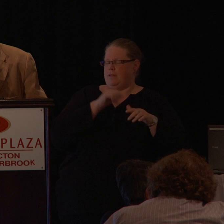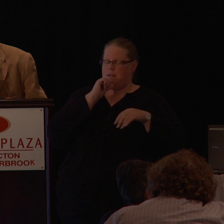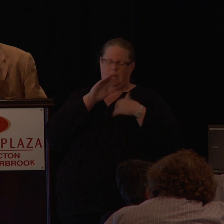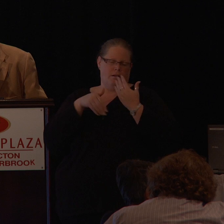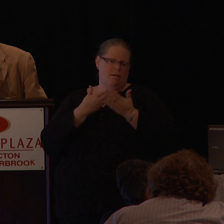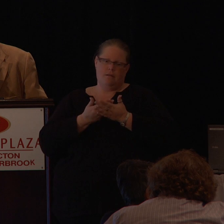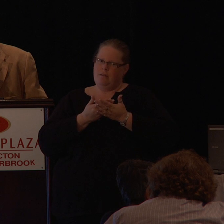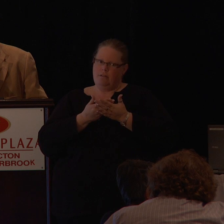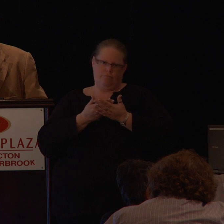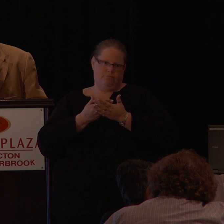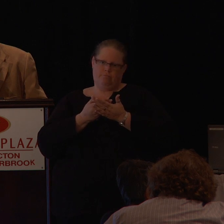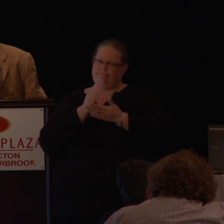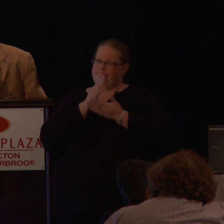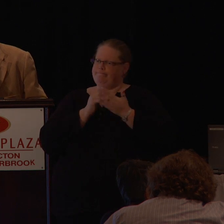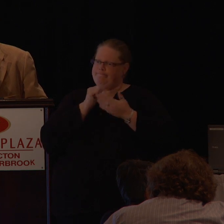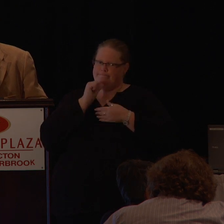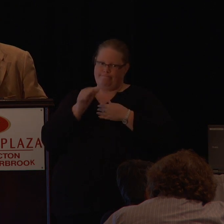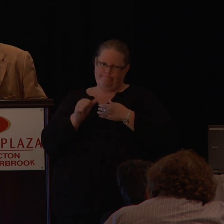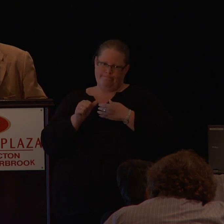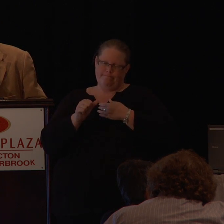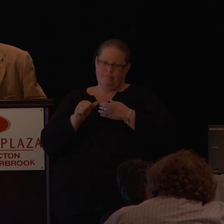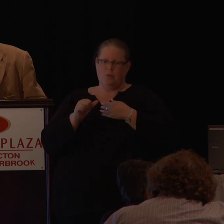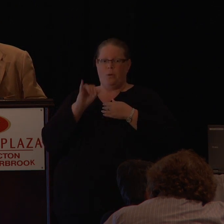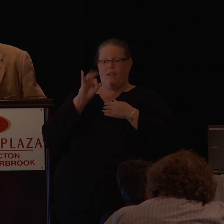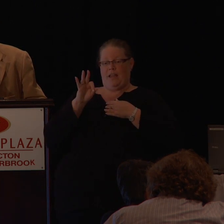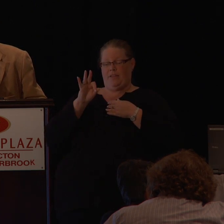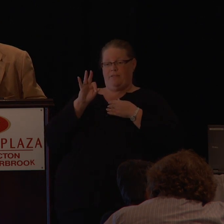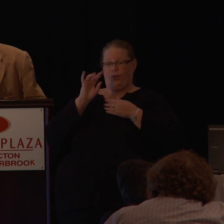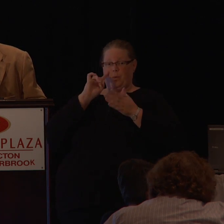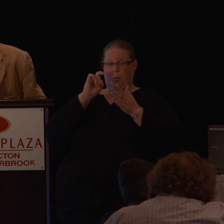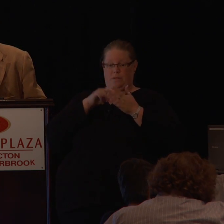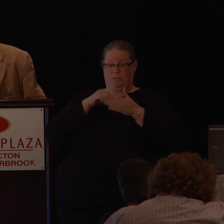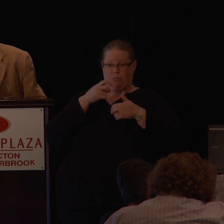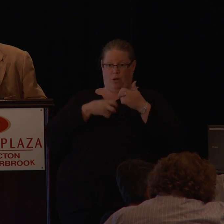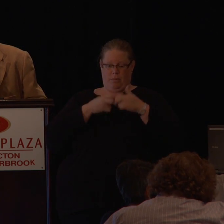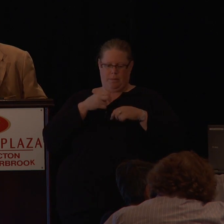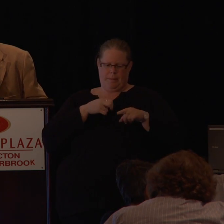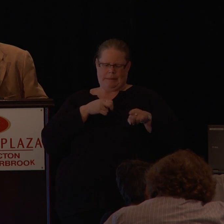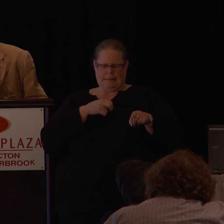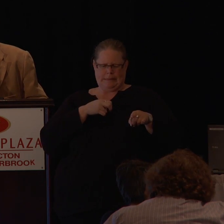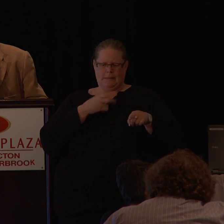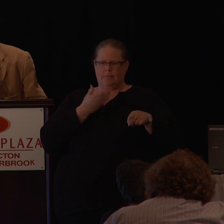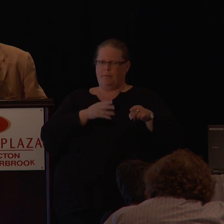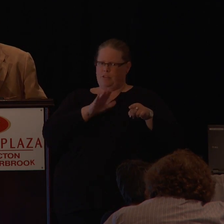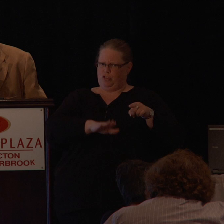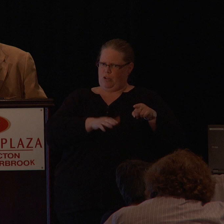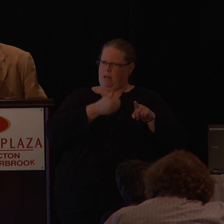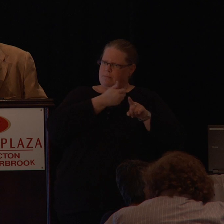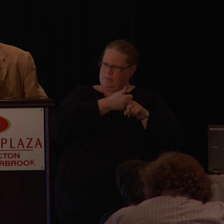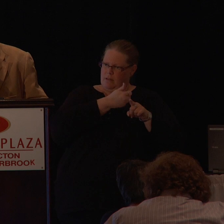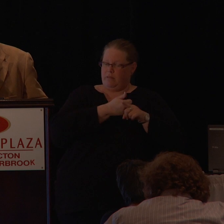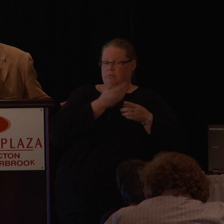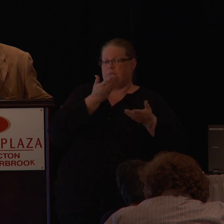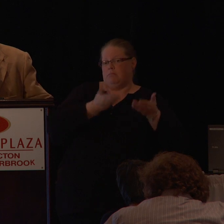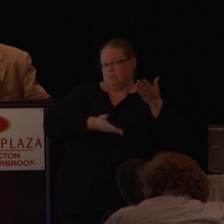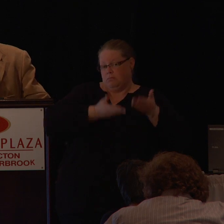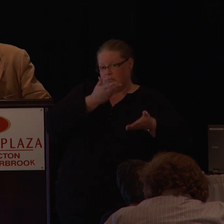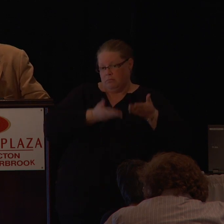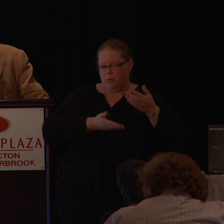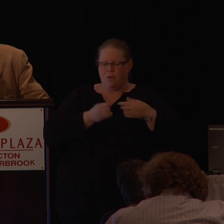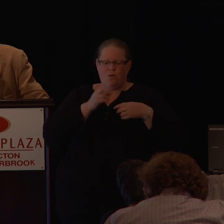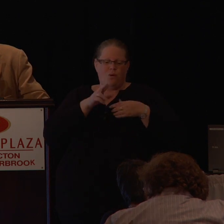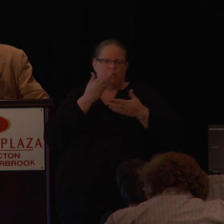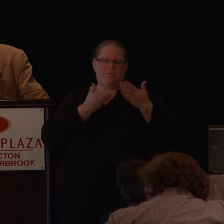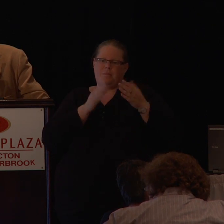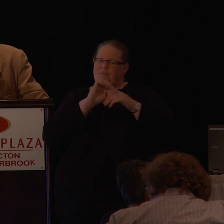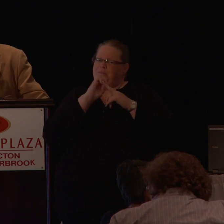all. And if you see a problem occurring, yes, it might be that child, you might have to address it, but it might be the